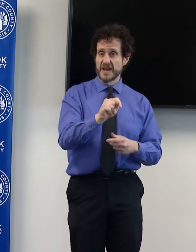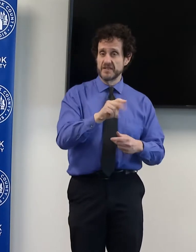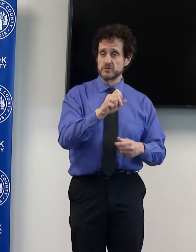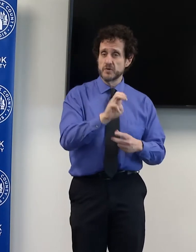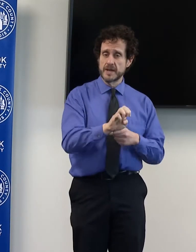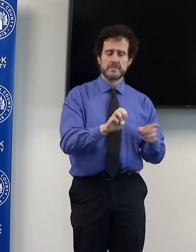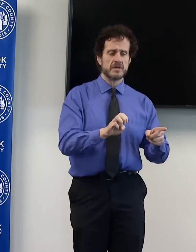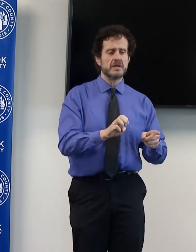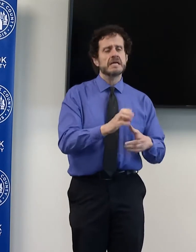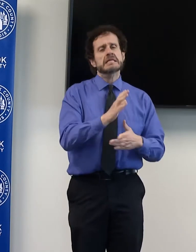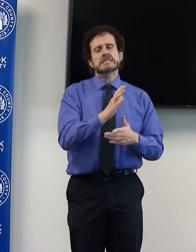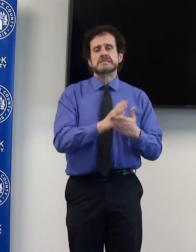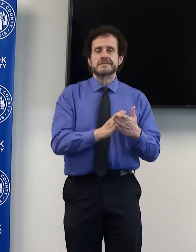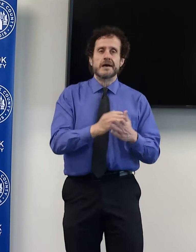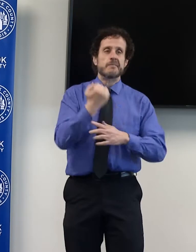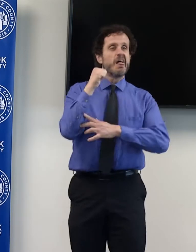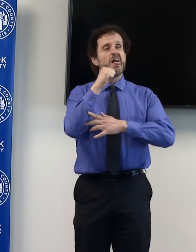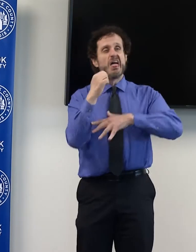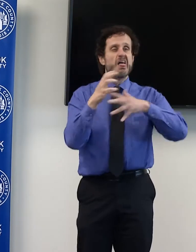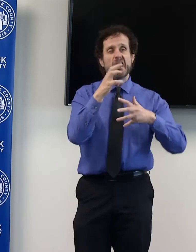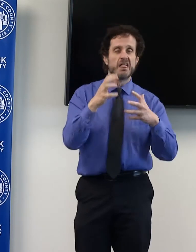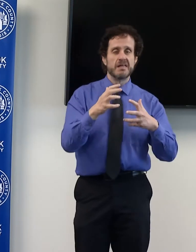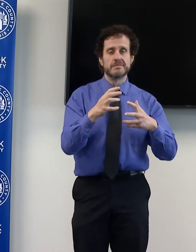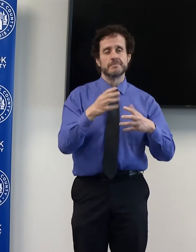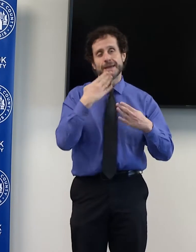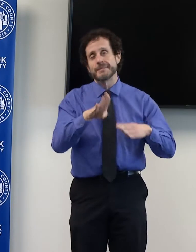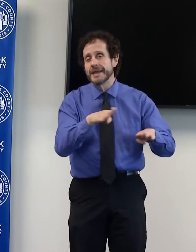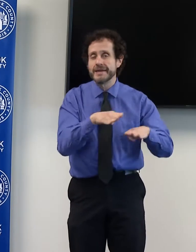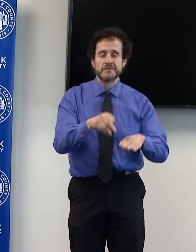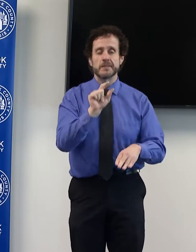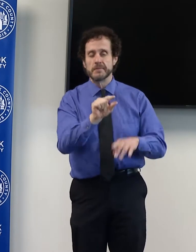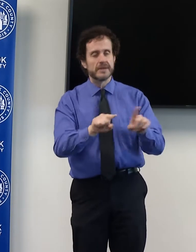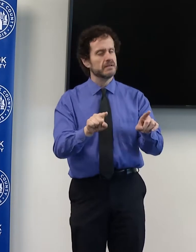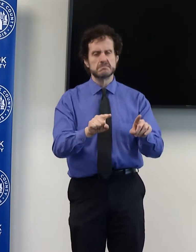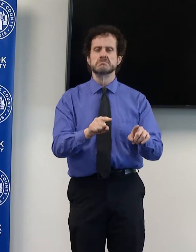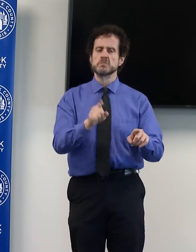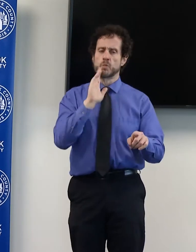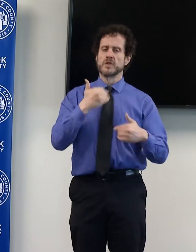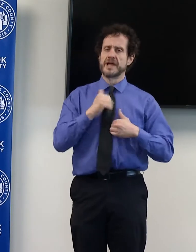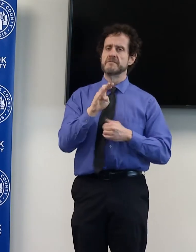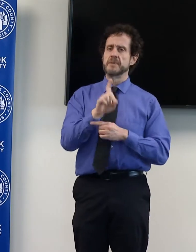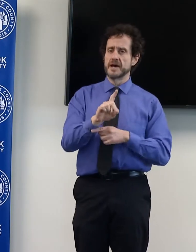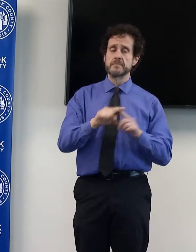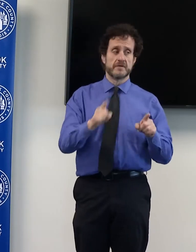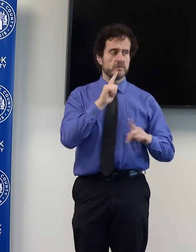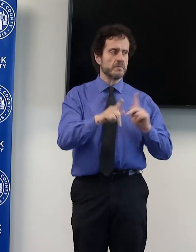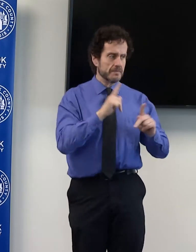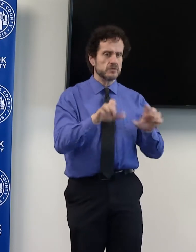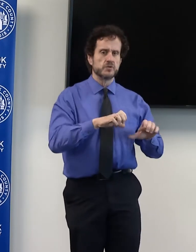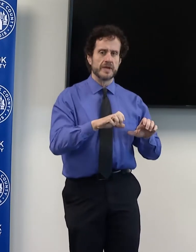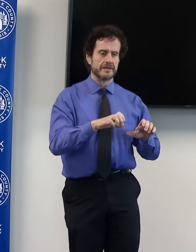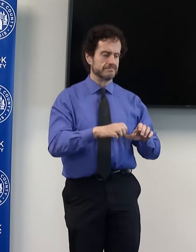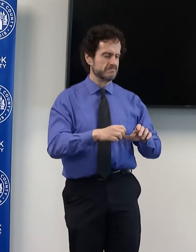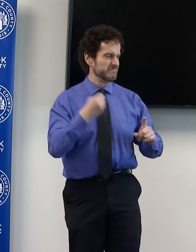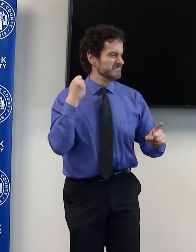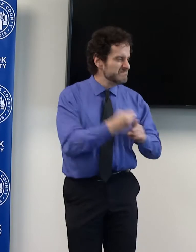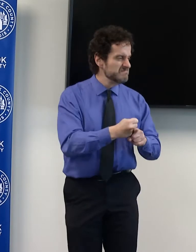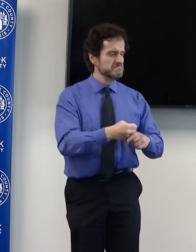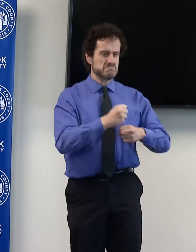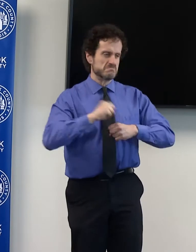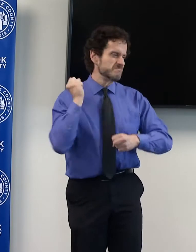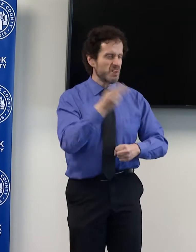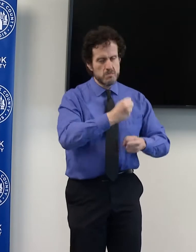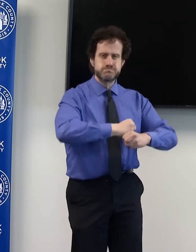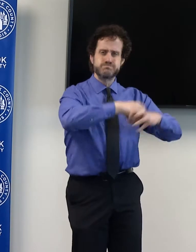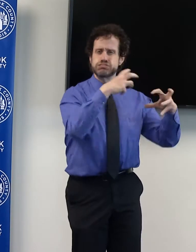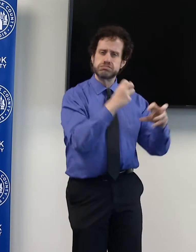misdemeanors like that, no. They'll be bonded out. They'll be bonded out by the police stations. But for individuals committing violent acts, we will find places for you in the